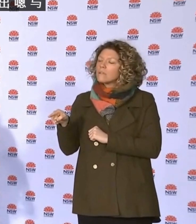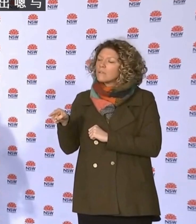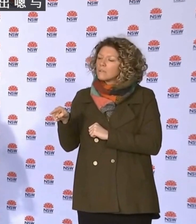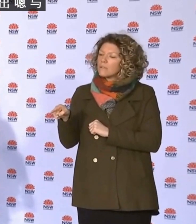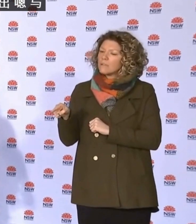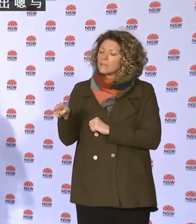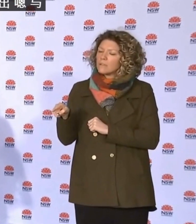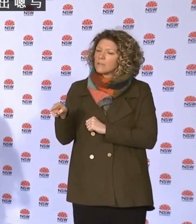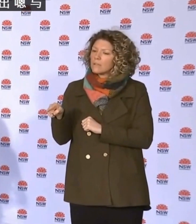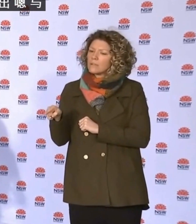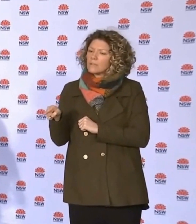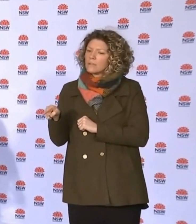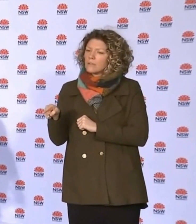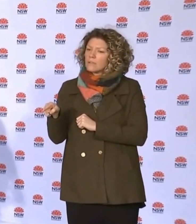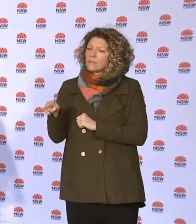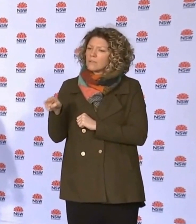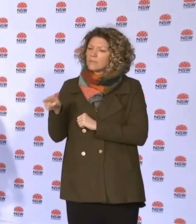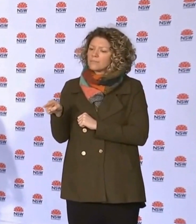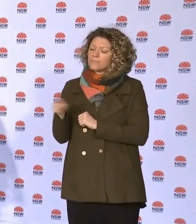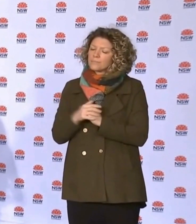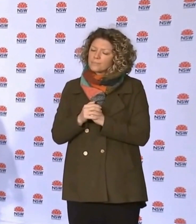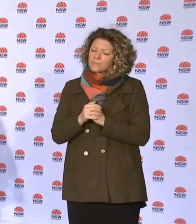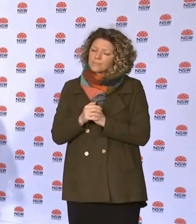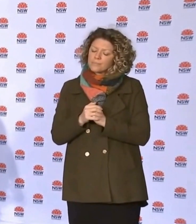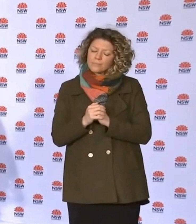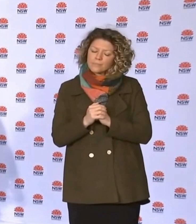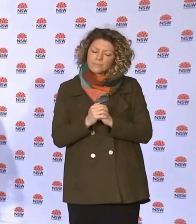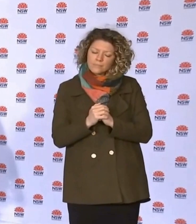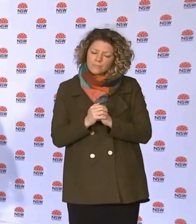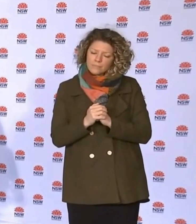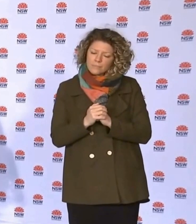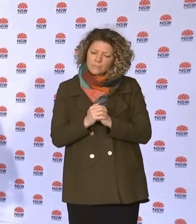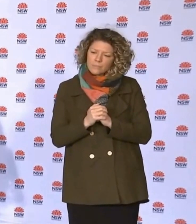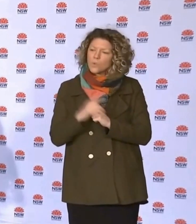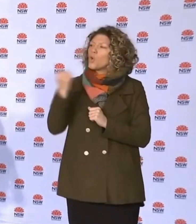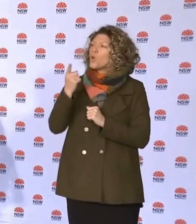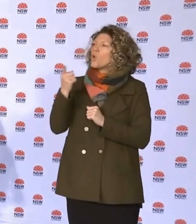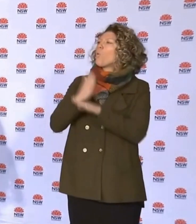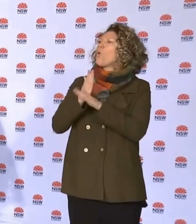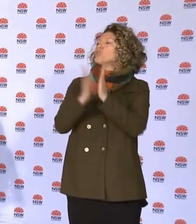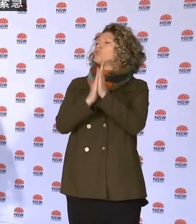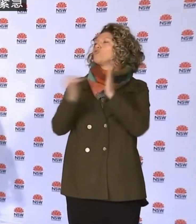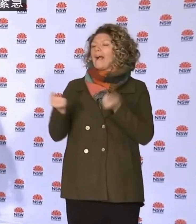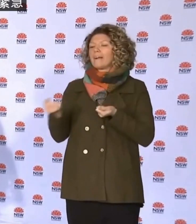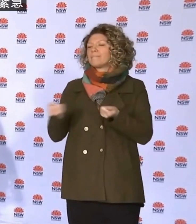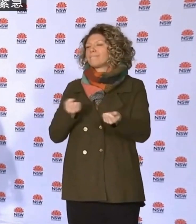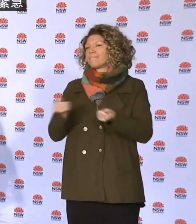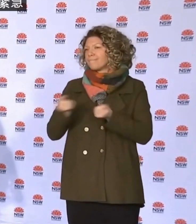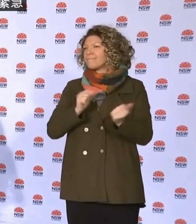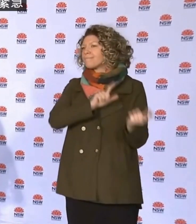diagnosed associated with the exposure of the truck driver,